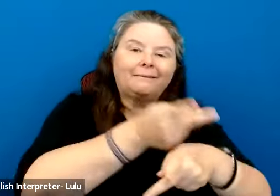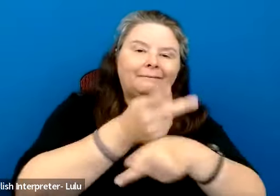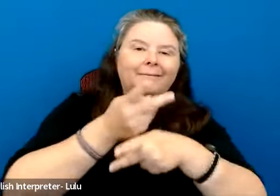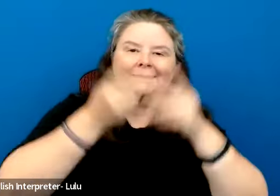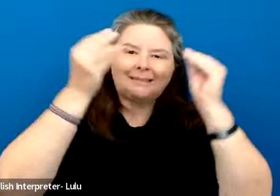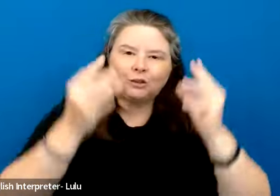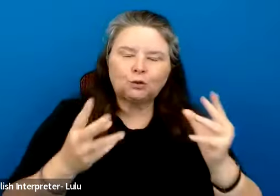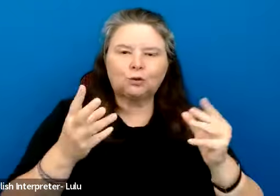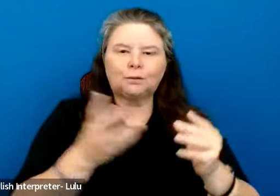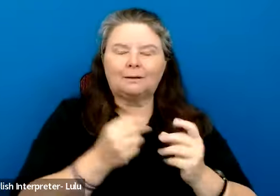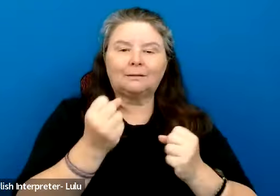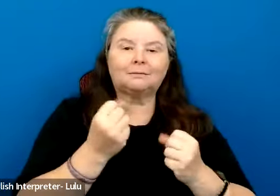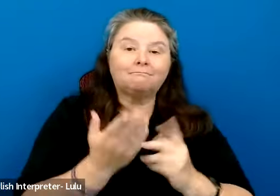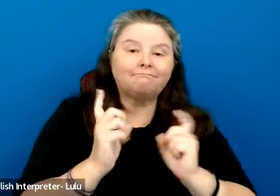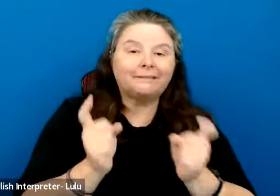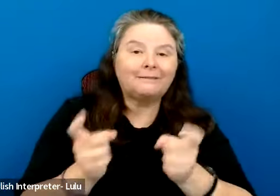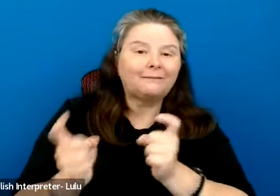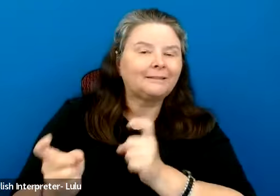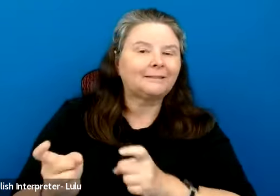and supply gifts